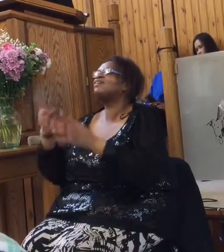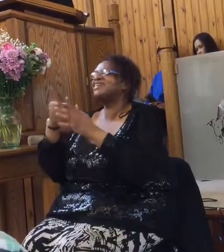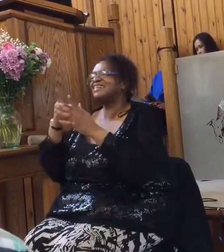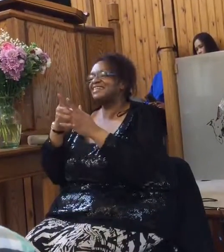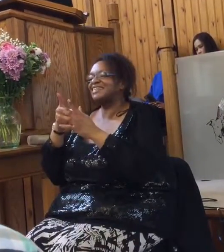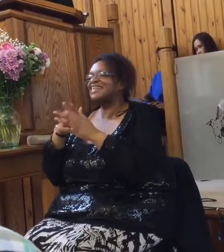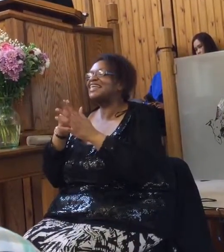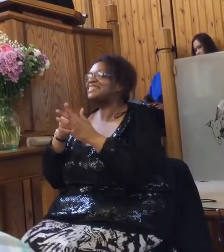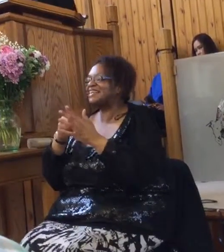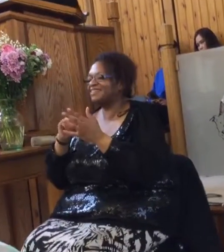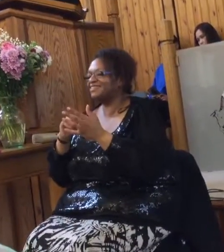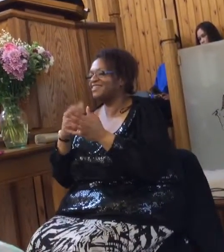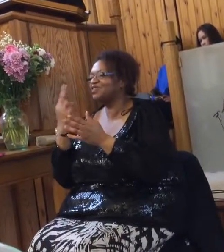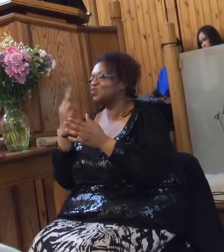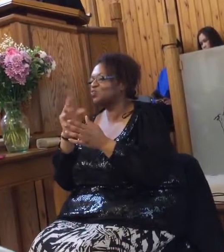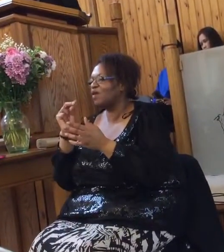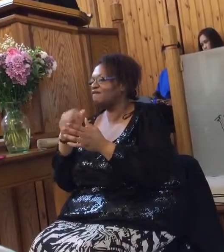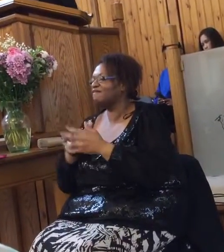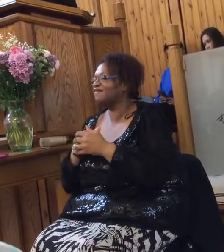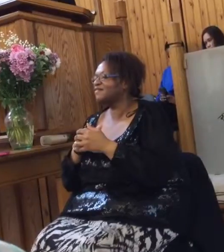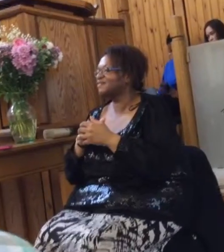Ecclesiastes 4, verse 1. Go ahead, if you need to.